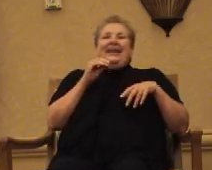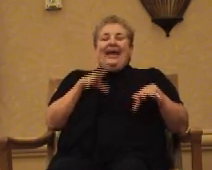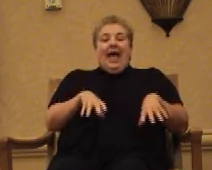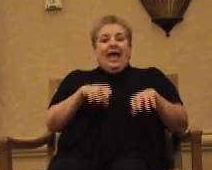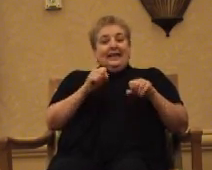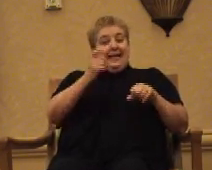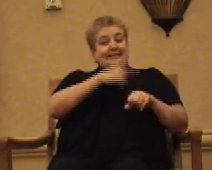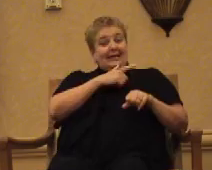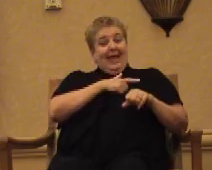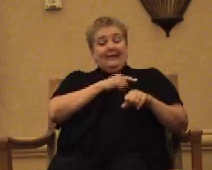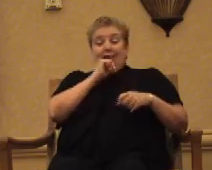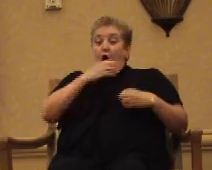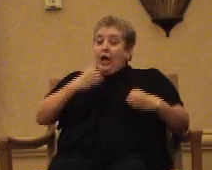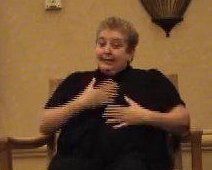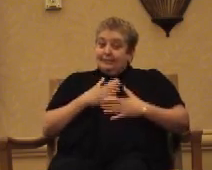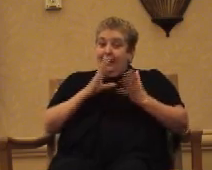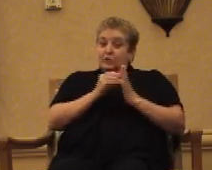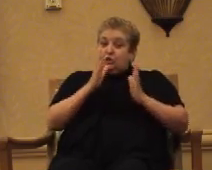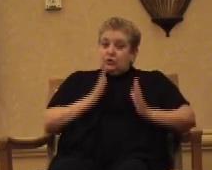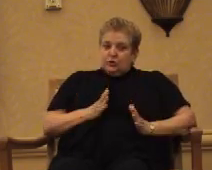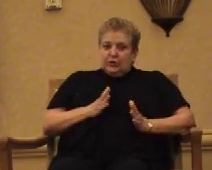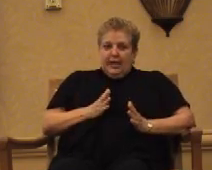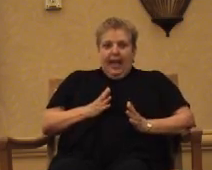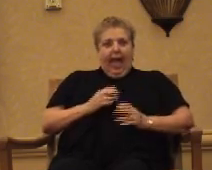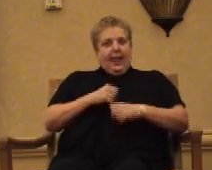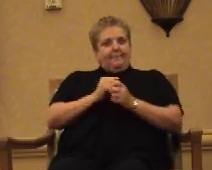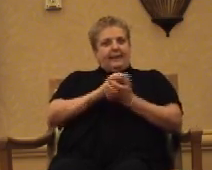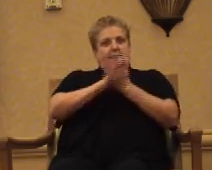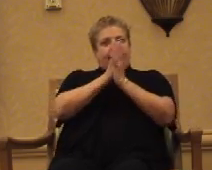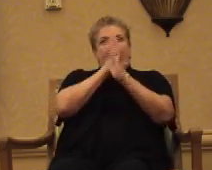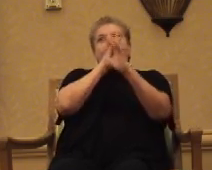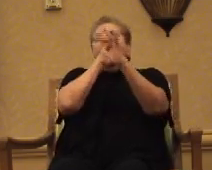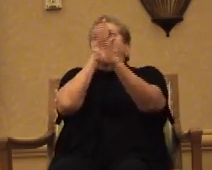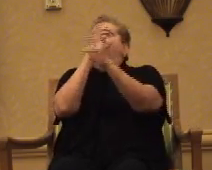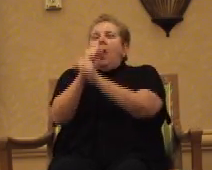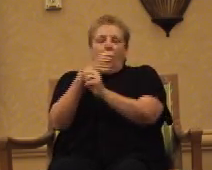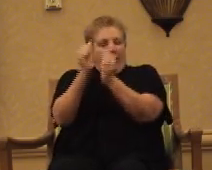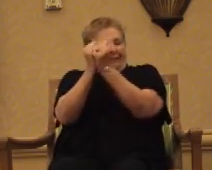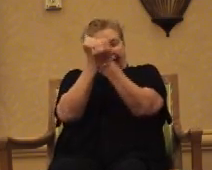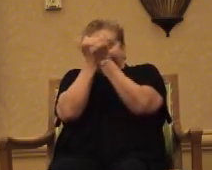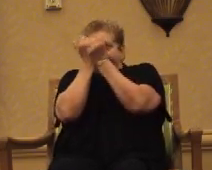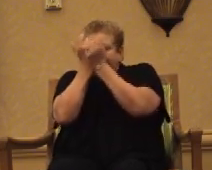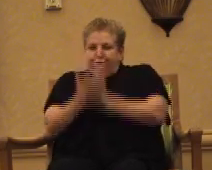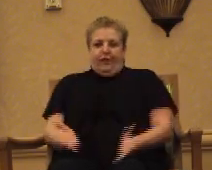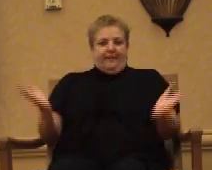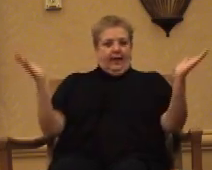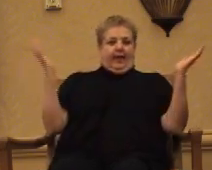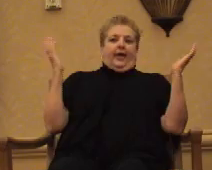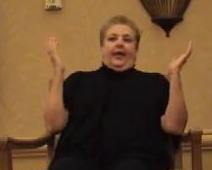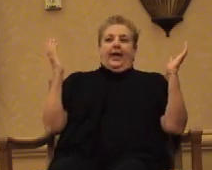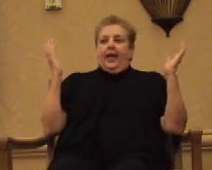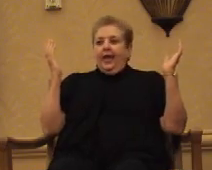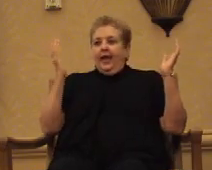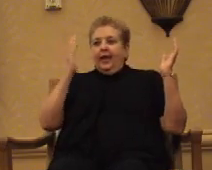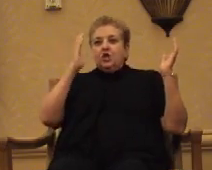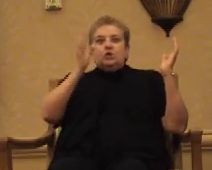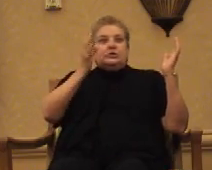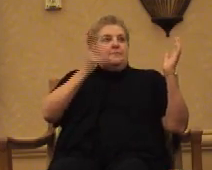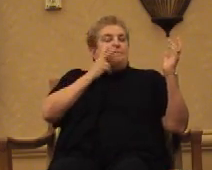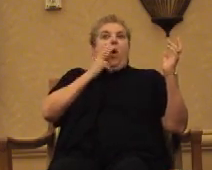students and makes them interested in everything. You smoke, you never need matches because you are